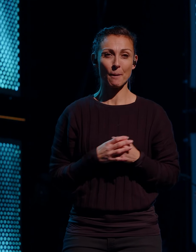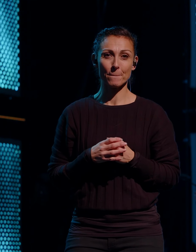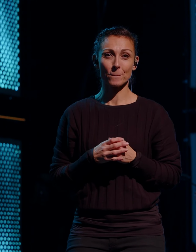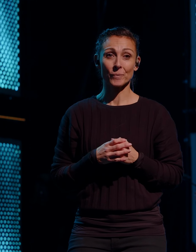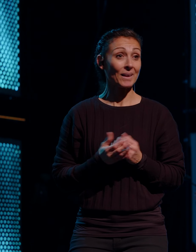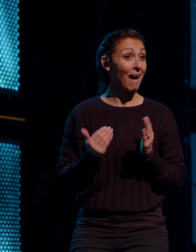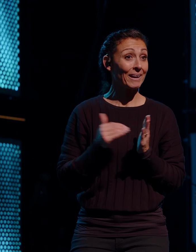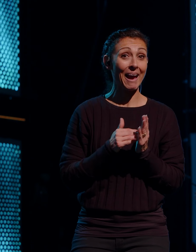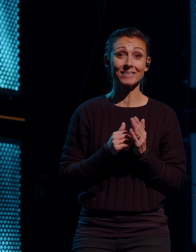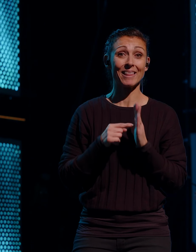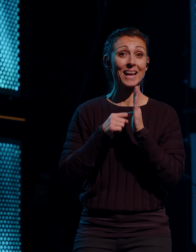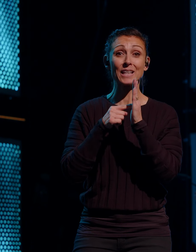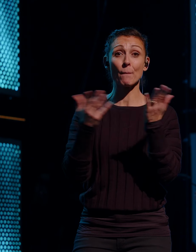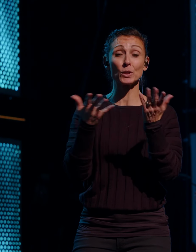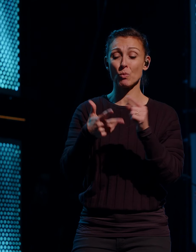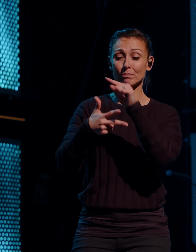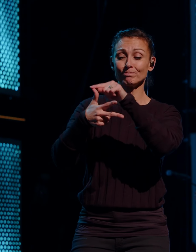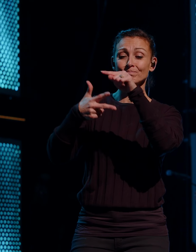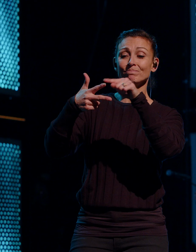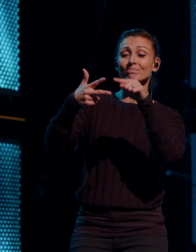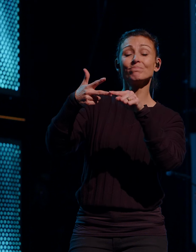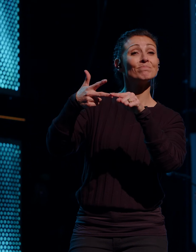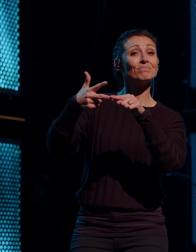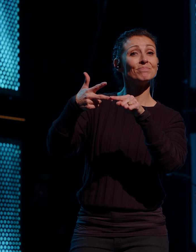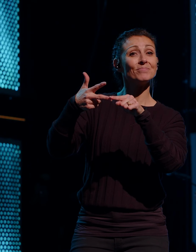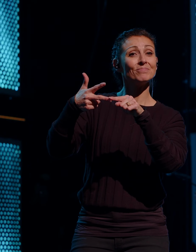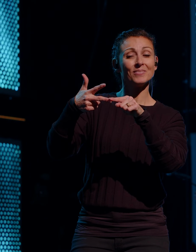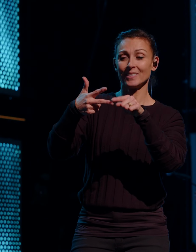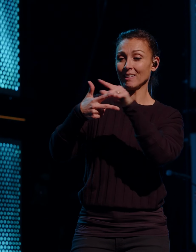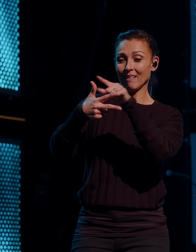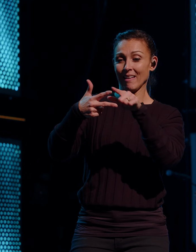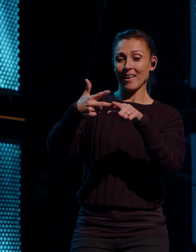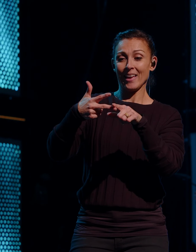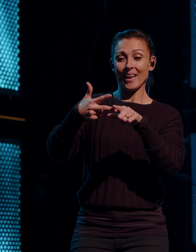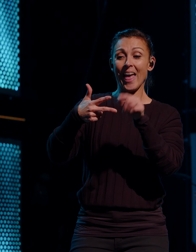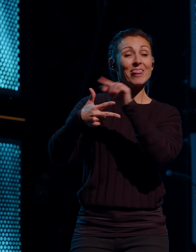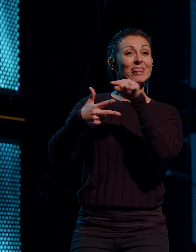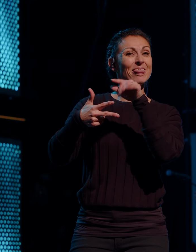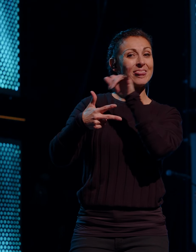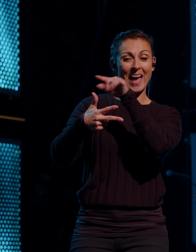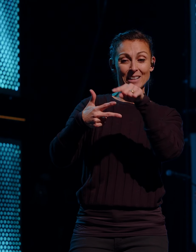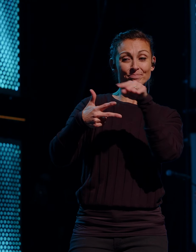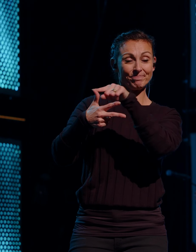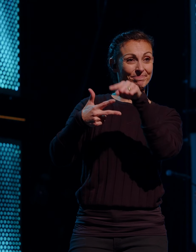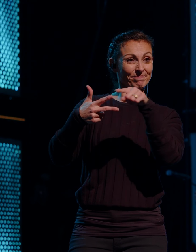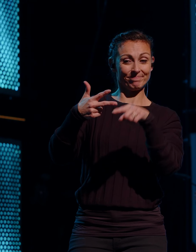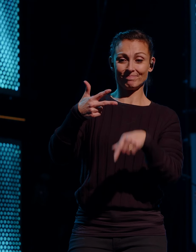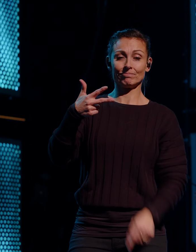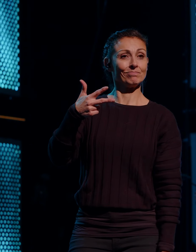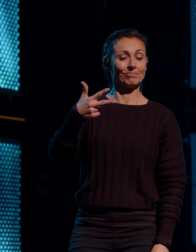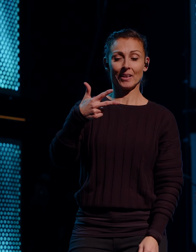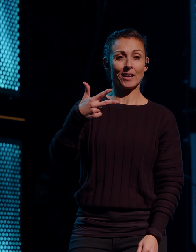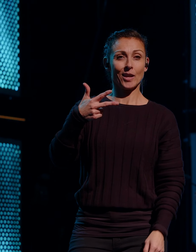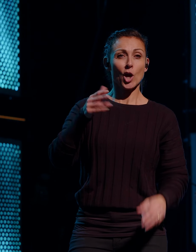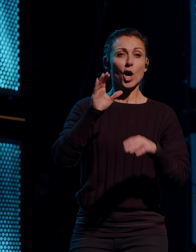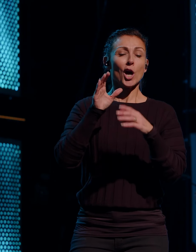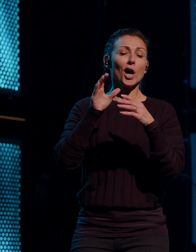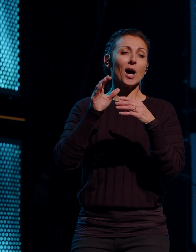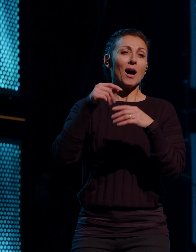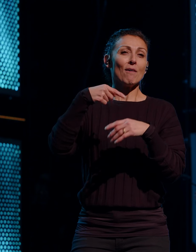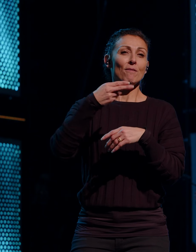jailer, I'd like to introduce you to the Church of Philippi's church planning team that are going to meet together